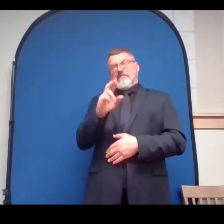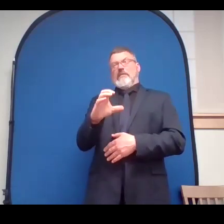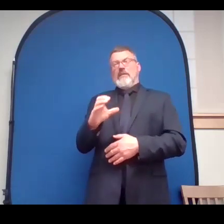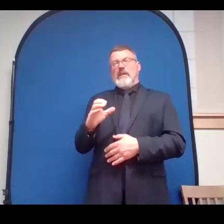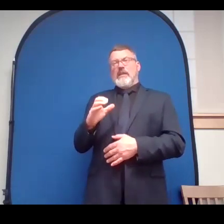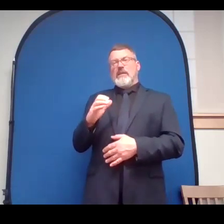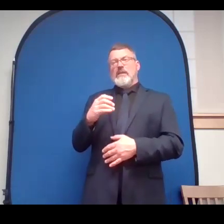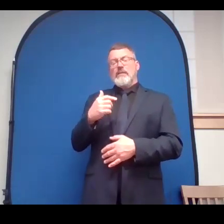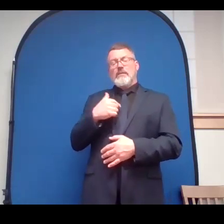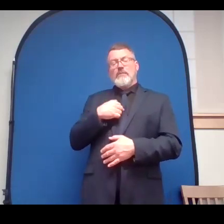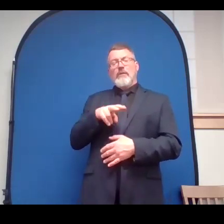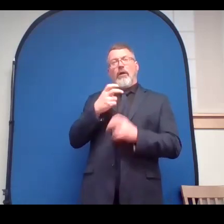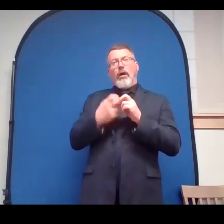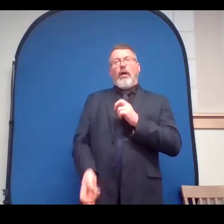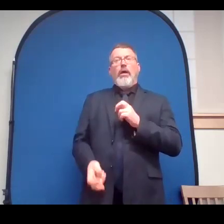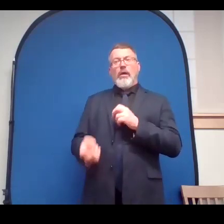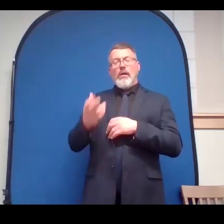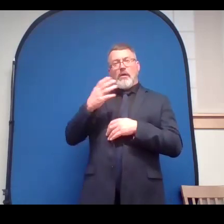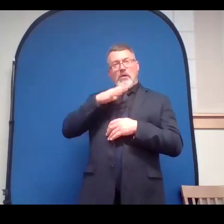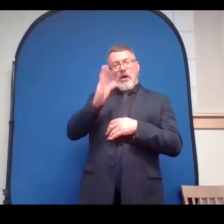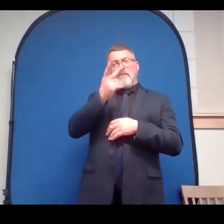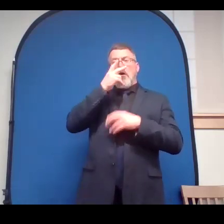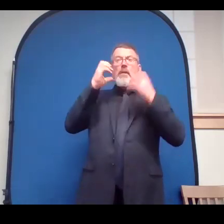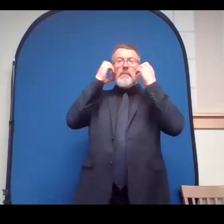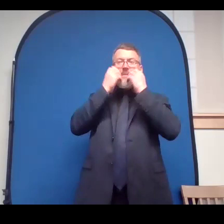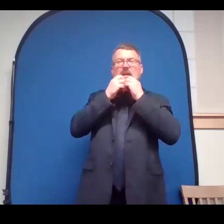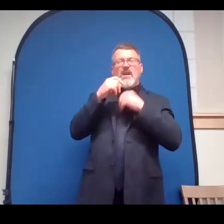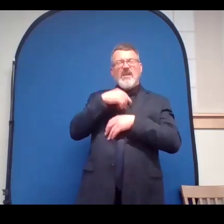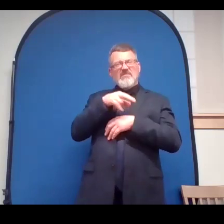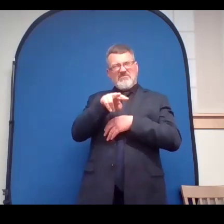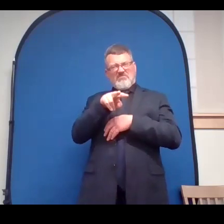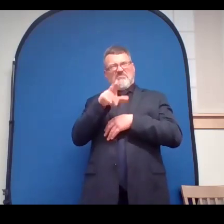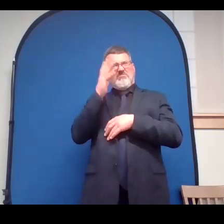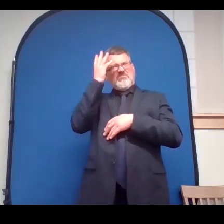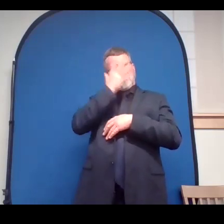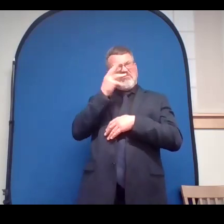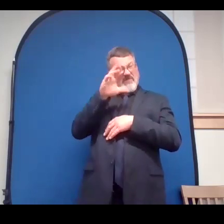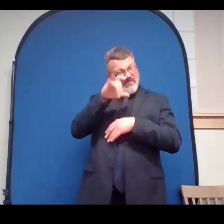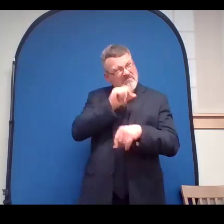So at first my brain was like, no, it's not him.